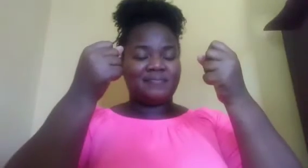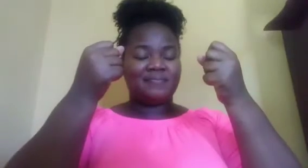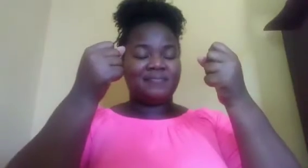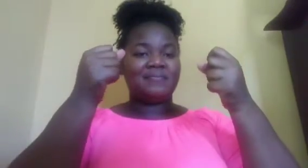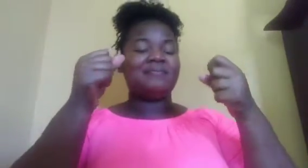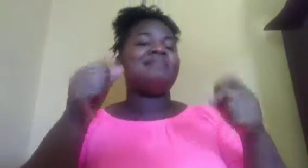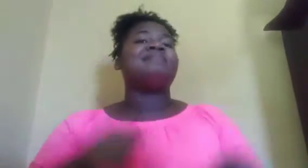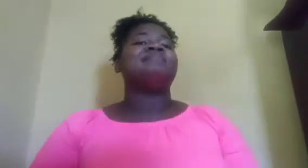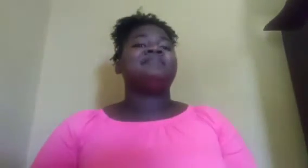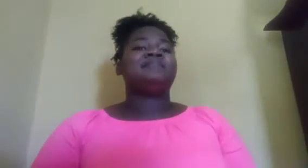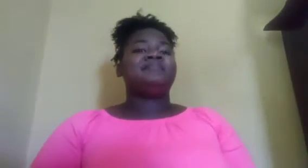Let's sign it.